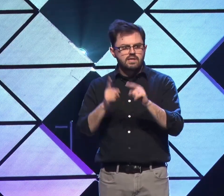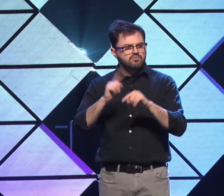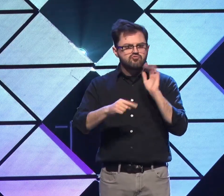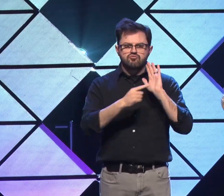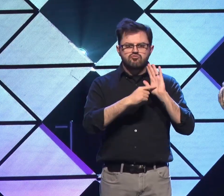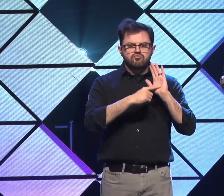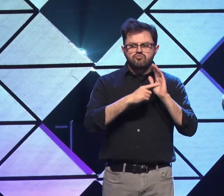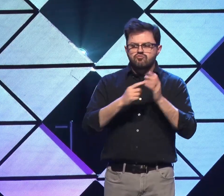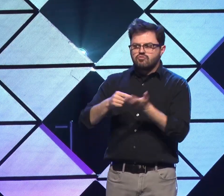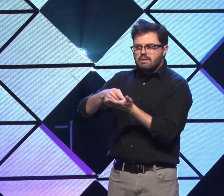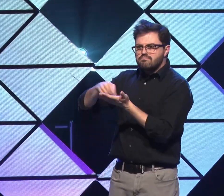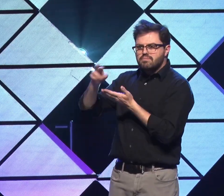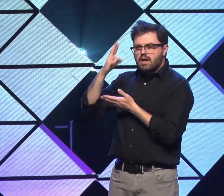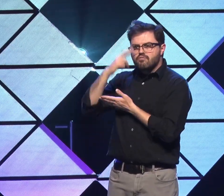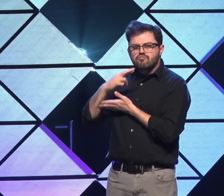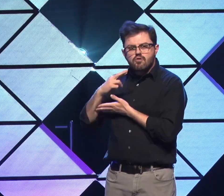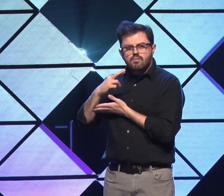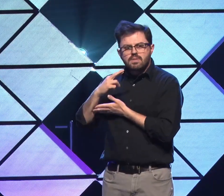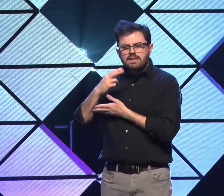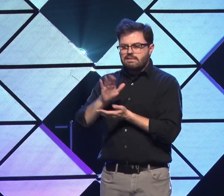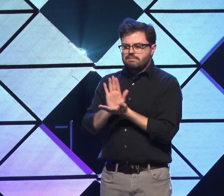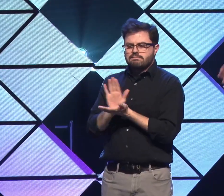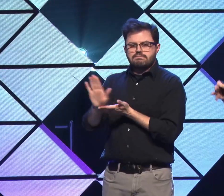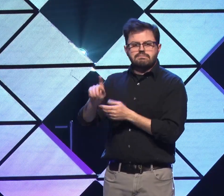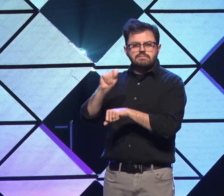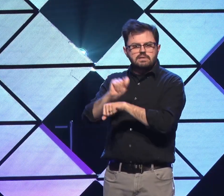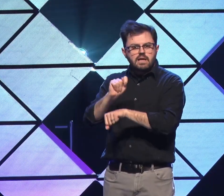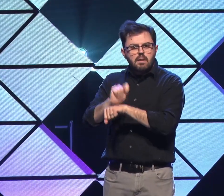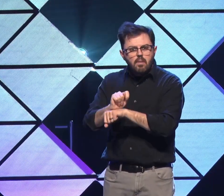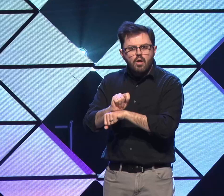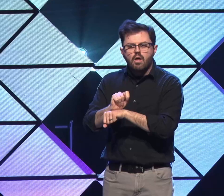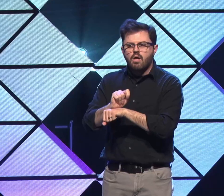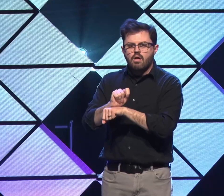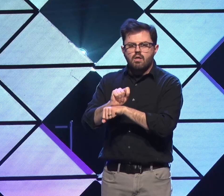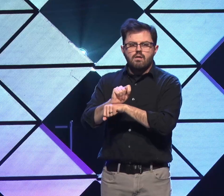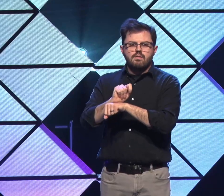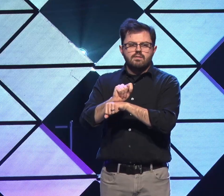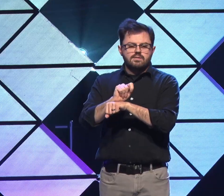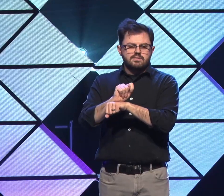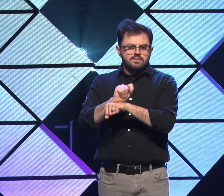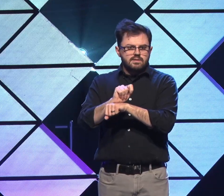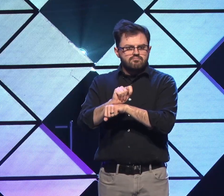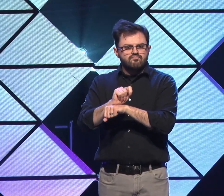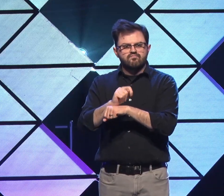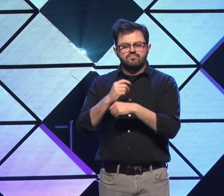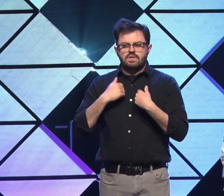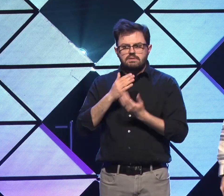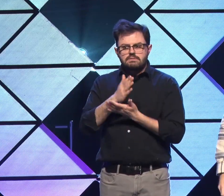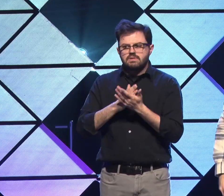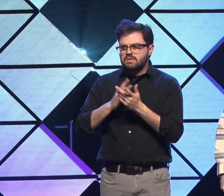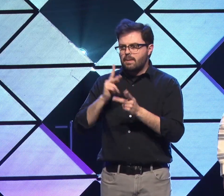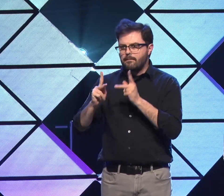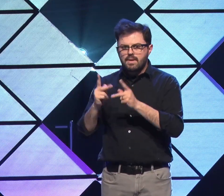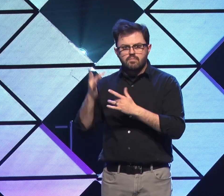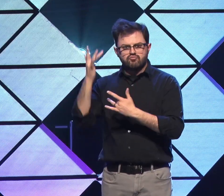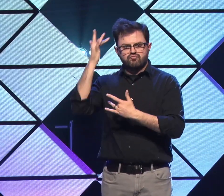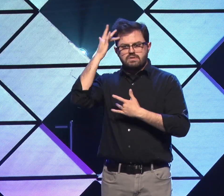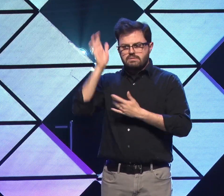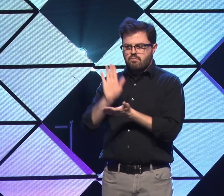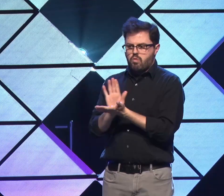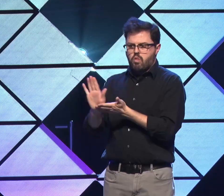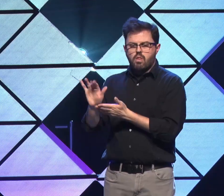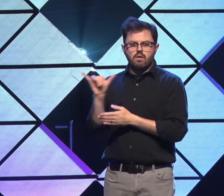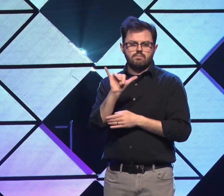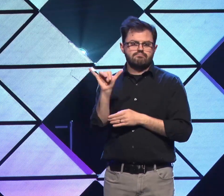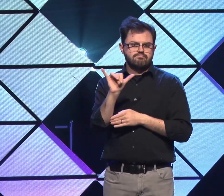pay Rome and they'd be excluded from the temple. And they'd be pushed to the margins. And you had people who had sicknesses and they'd be pushed to the margins